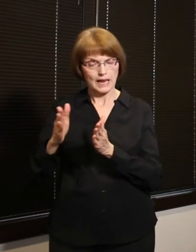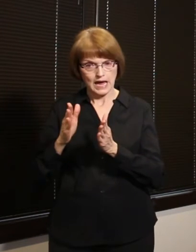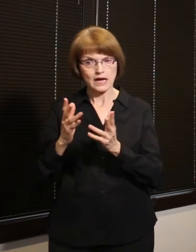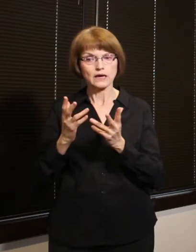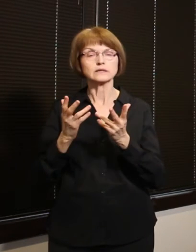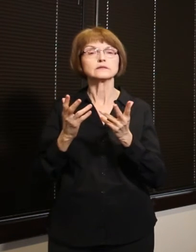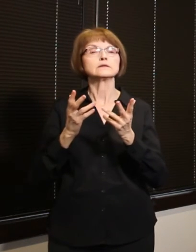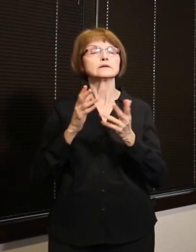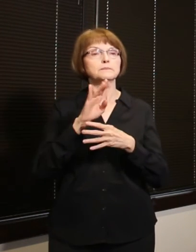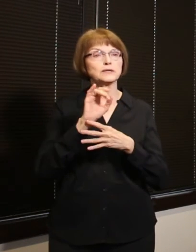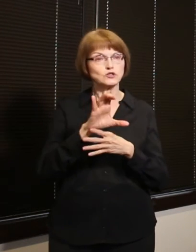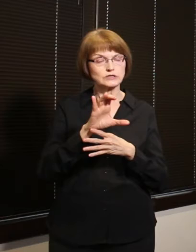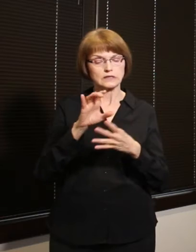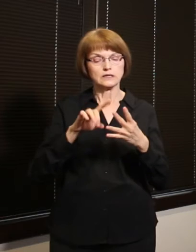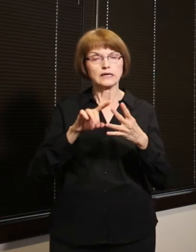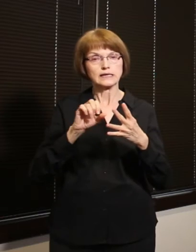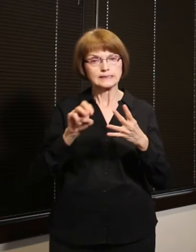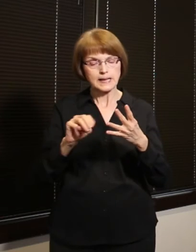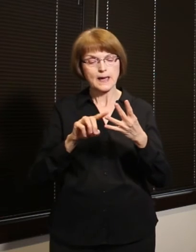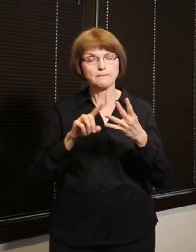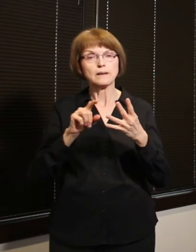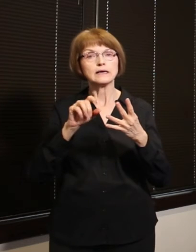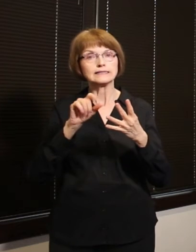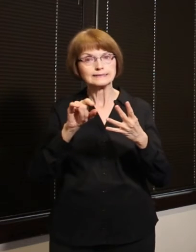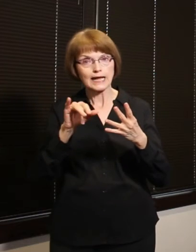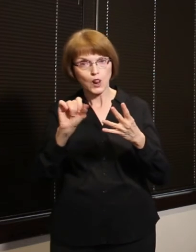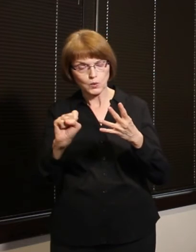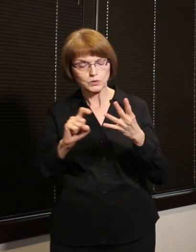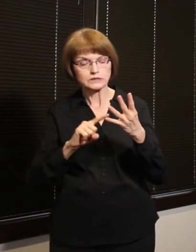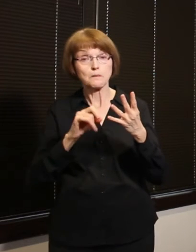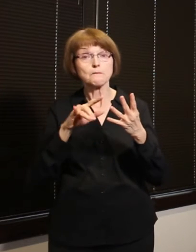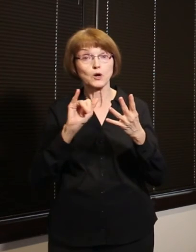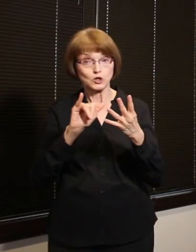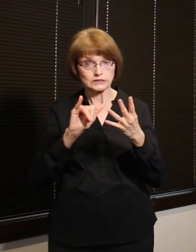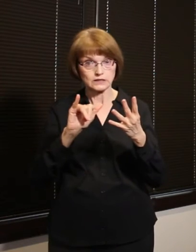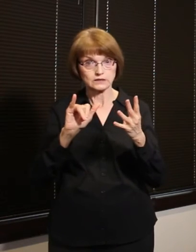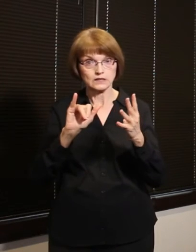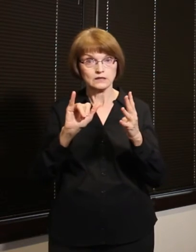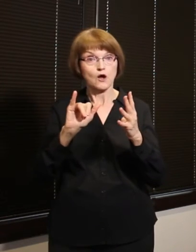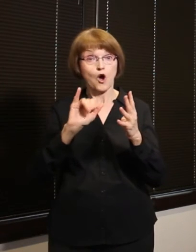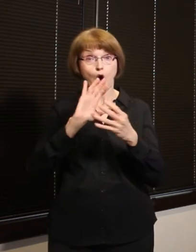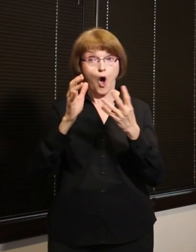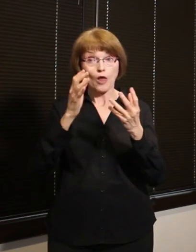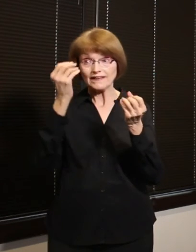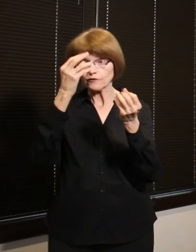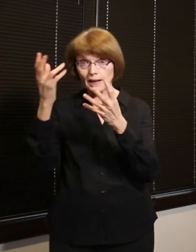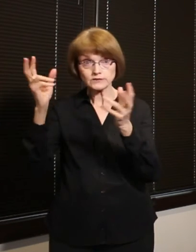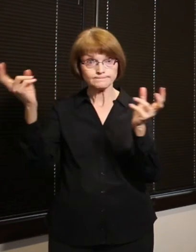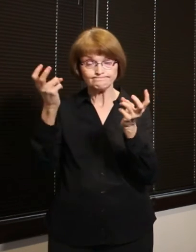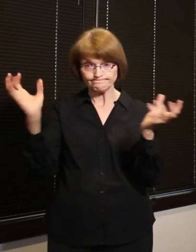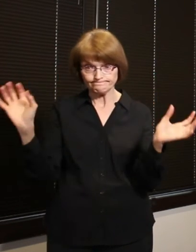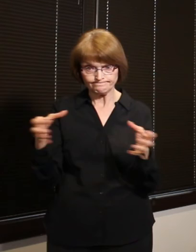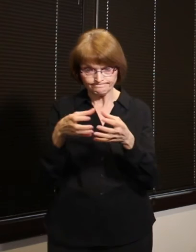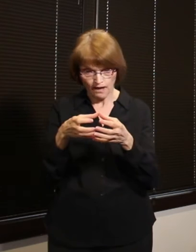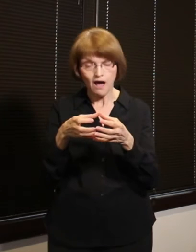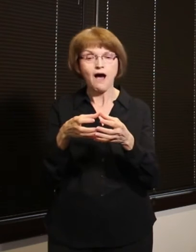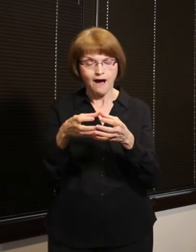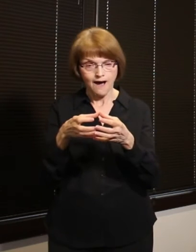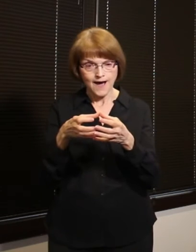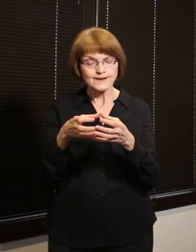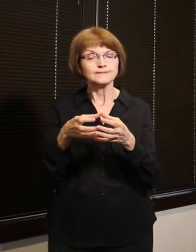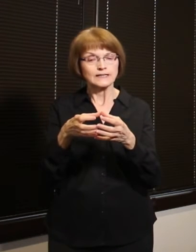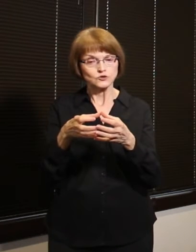together, BJC, SSM, St. Luke's, and Mercy, so that we can start getting that granular level of